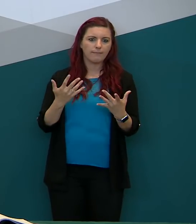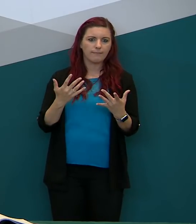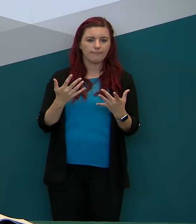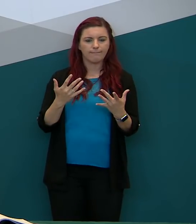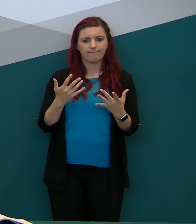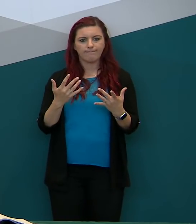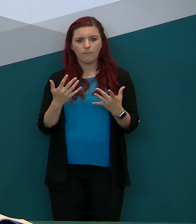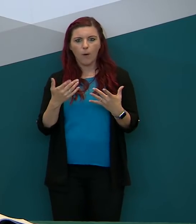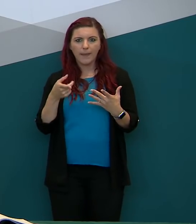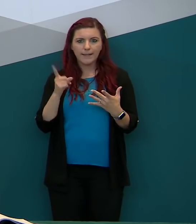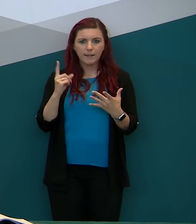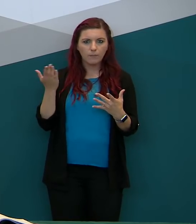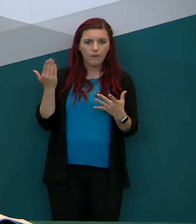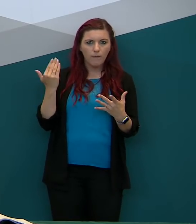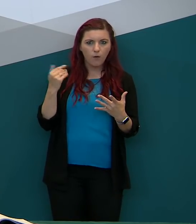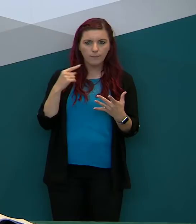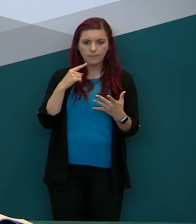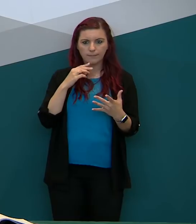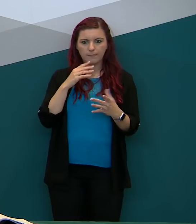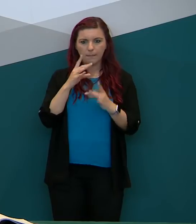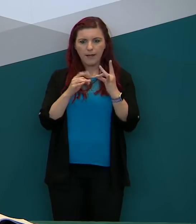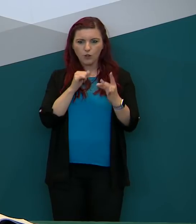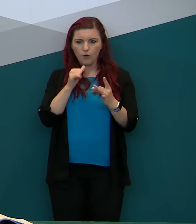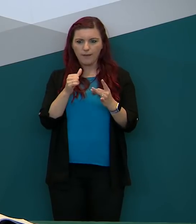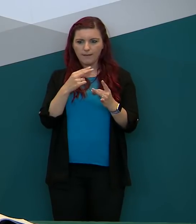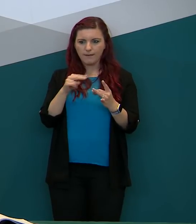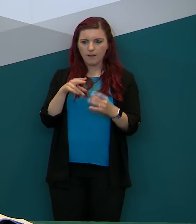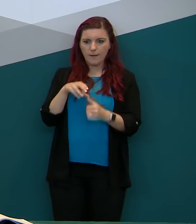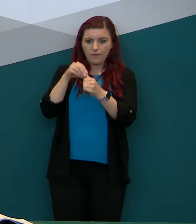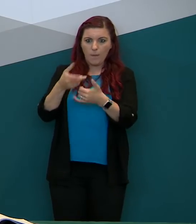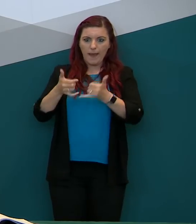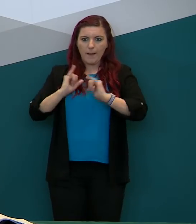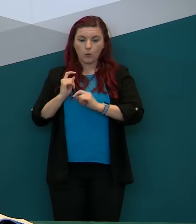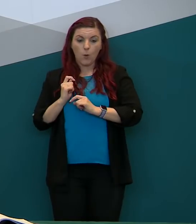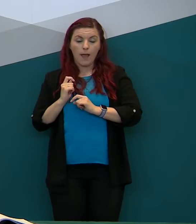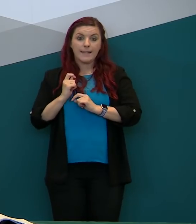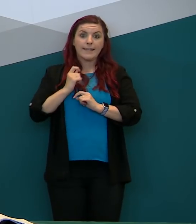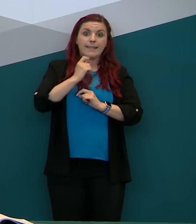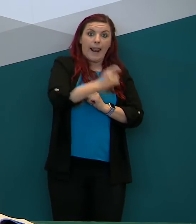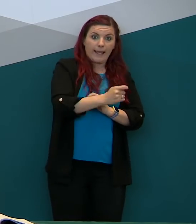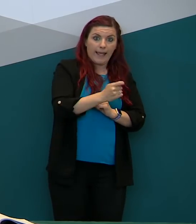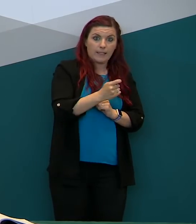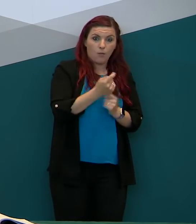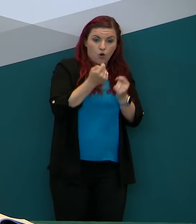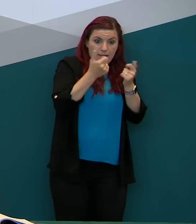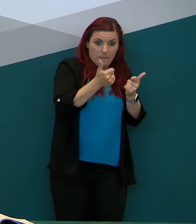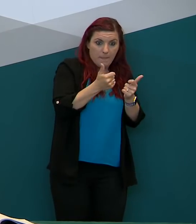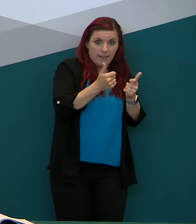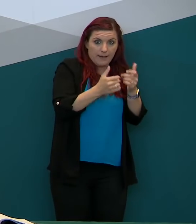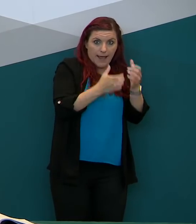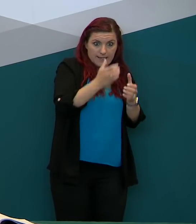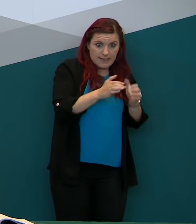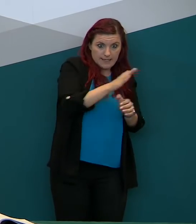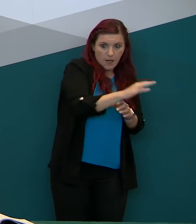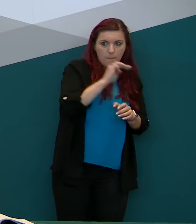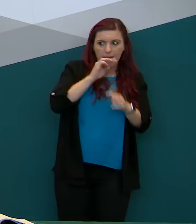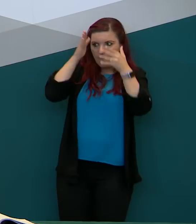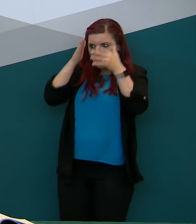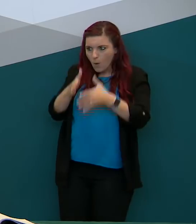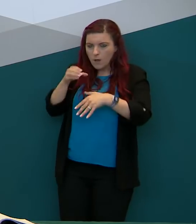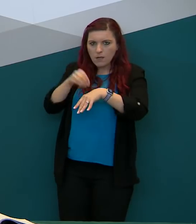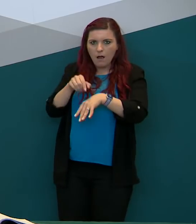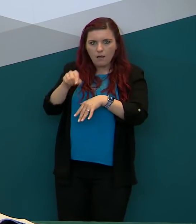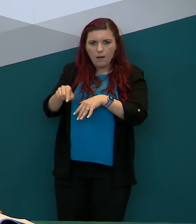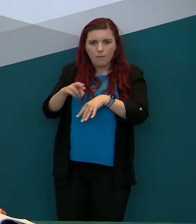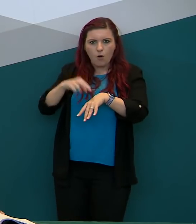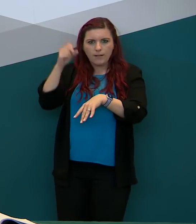do, which are not so specialised, are delegated to other people to free them up to carry out this work. And I suppose that's why our contact trace